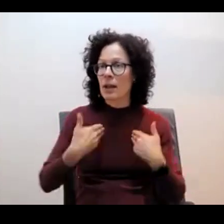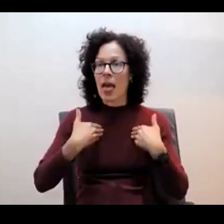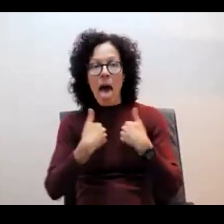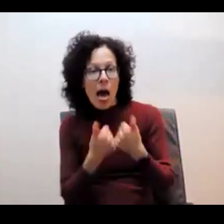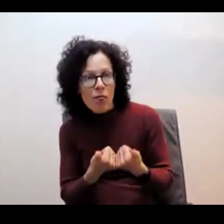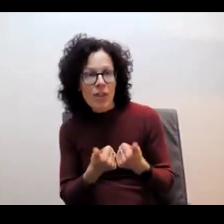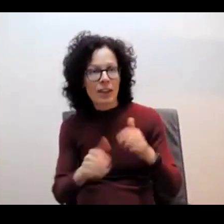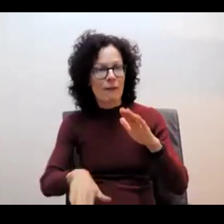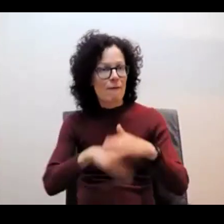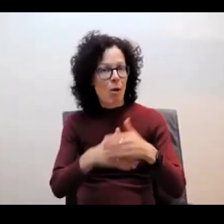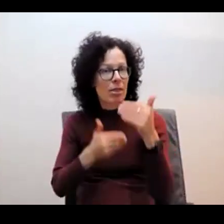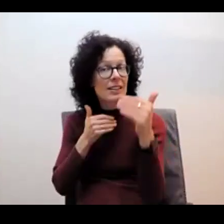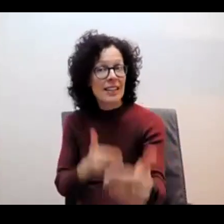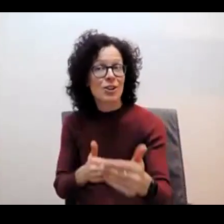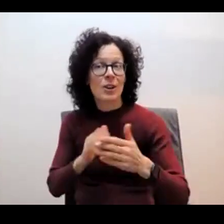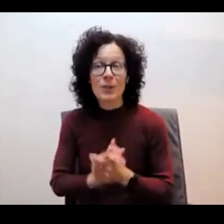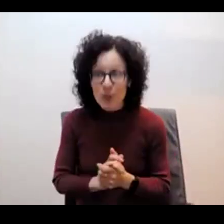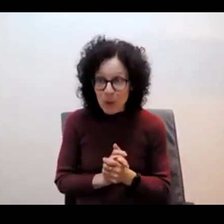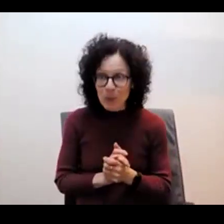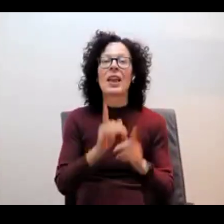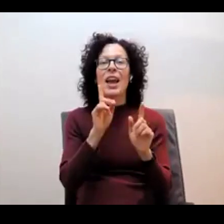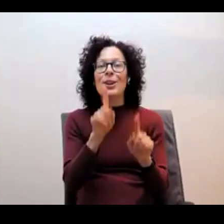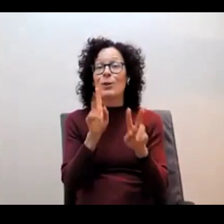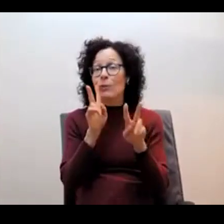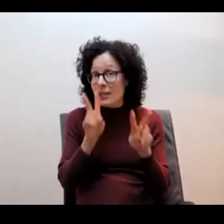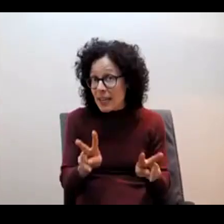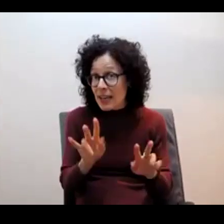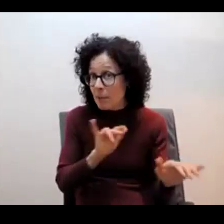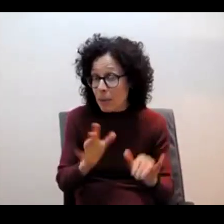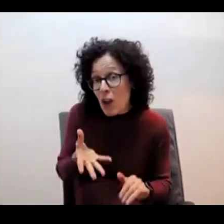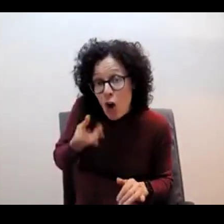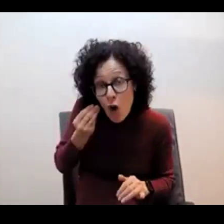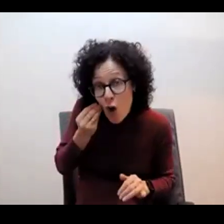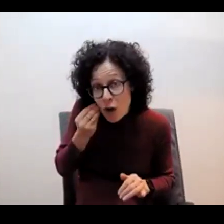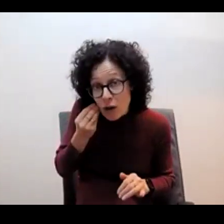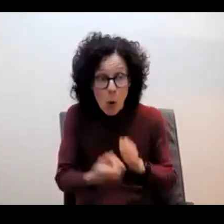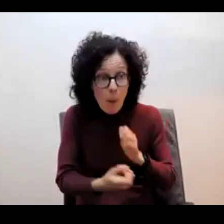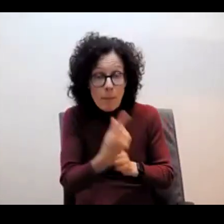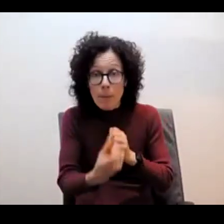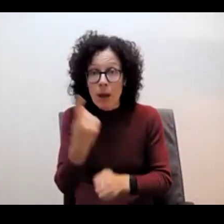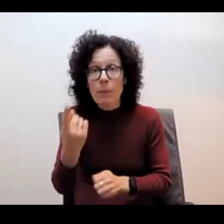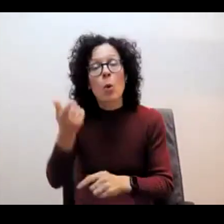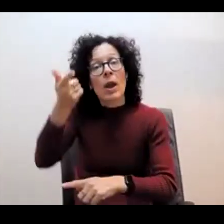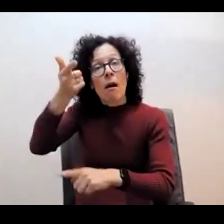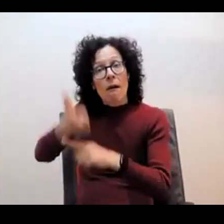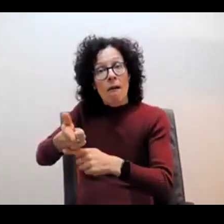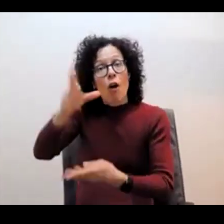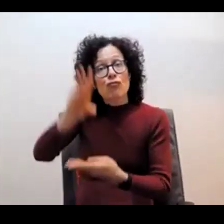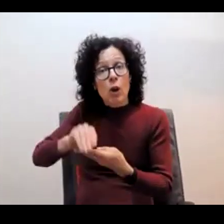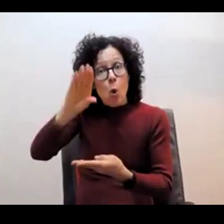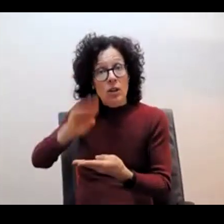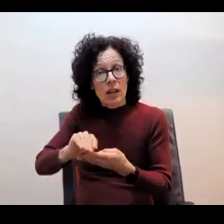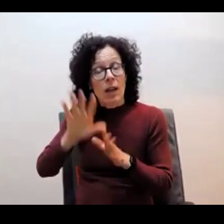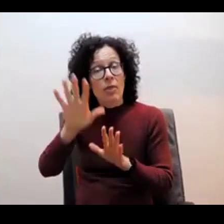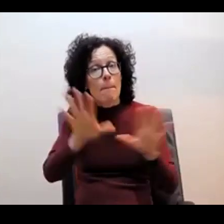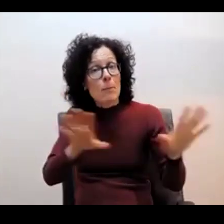full session. So you've seen and maybe heard, or maybe it's popped up, that we are recording the movement